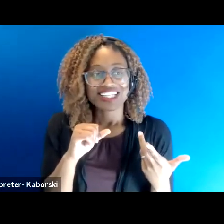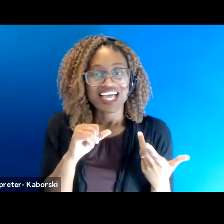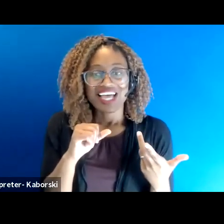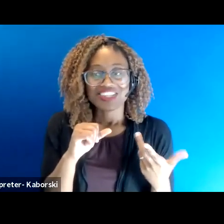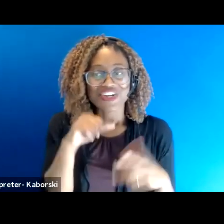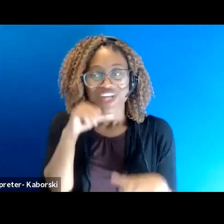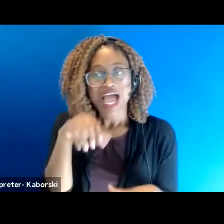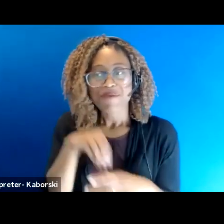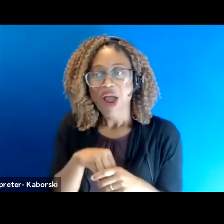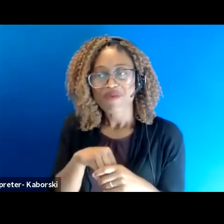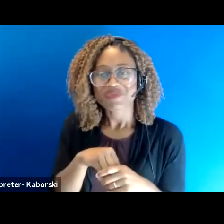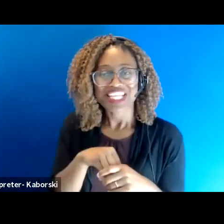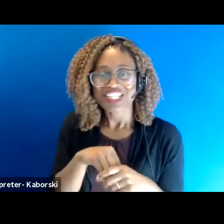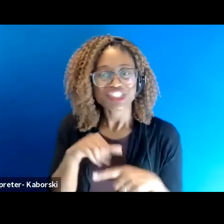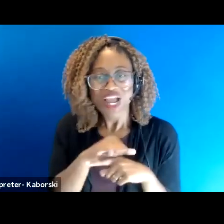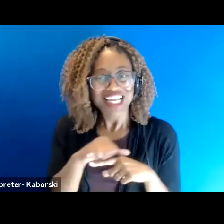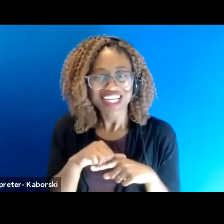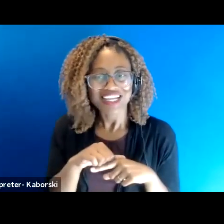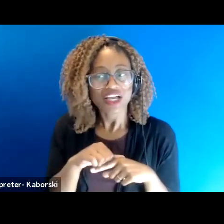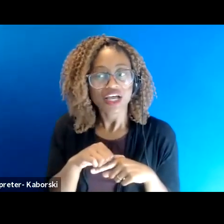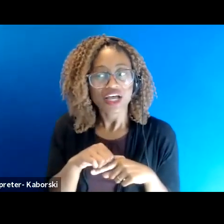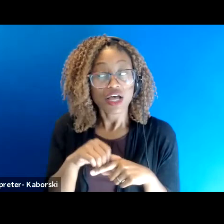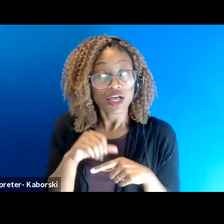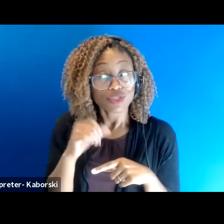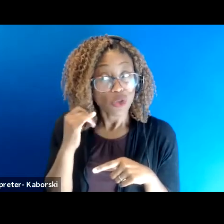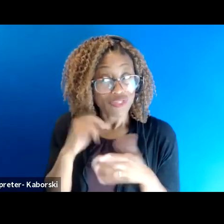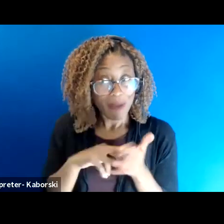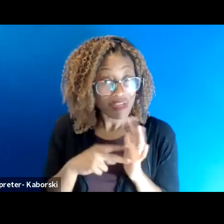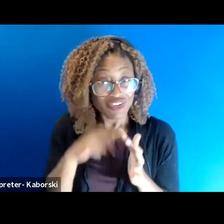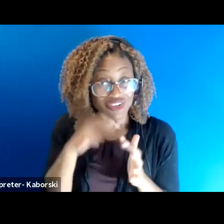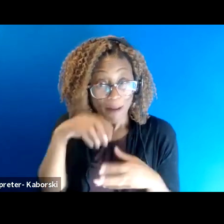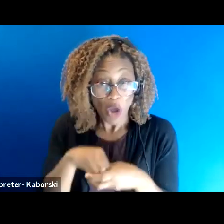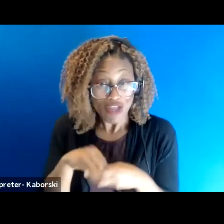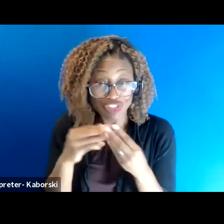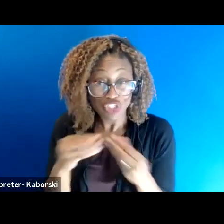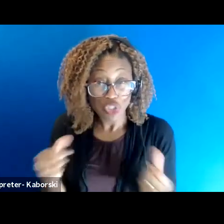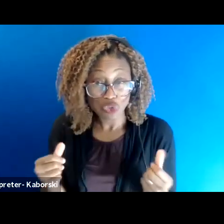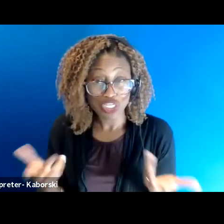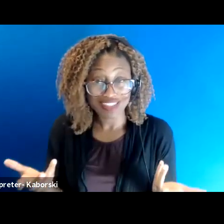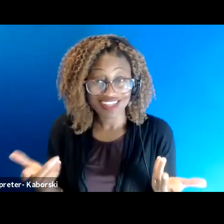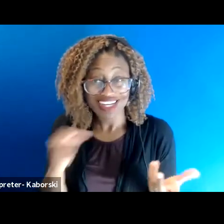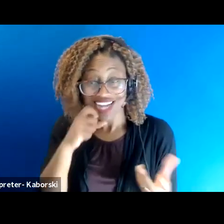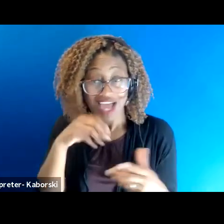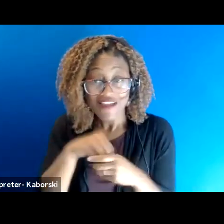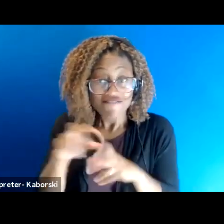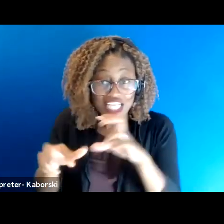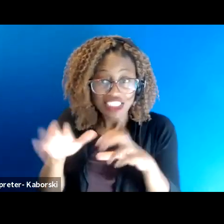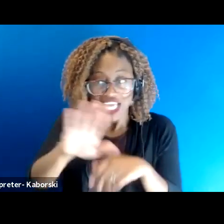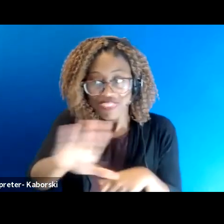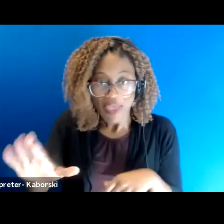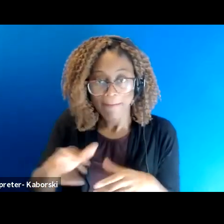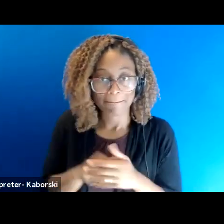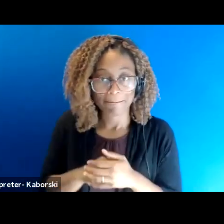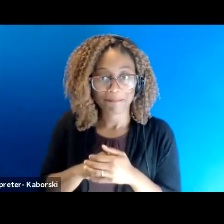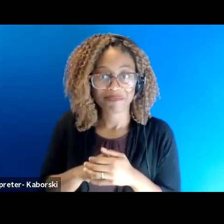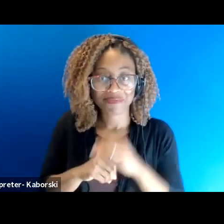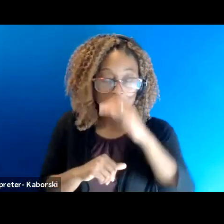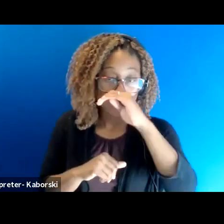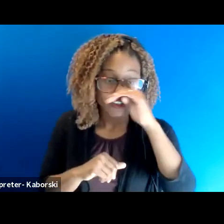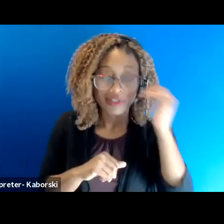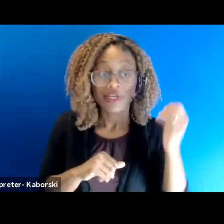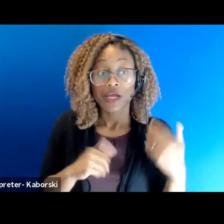are not part of the solution. And us as independent living in Sills and